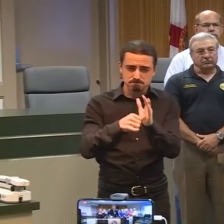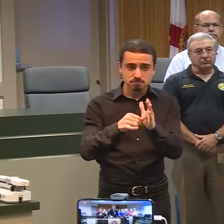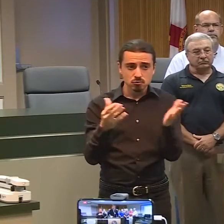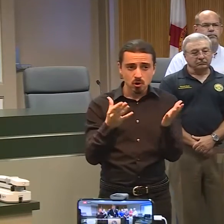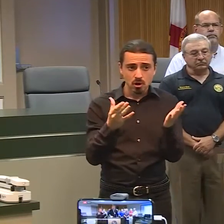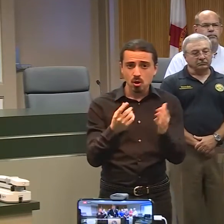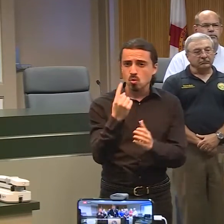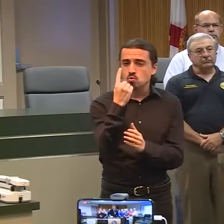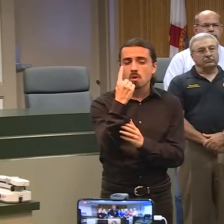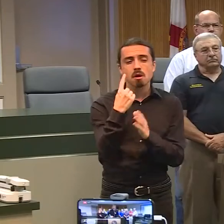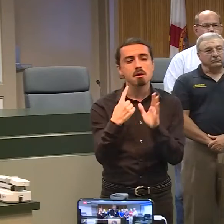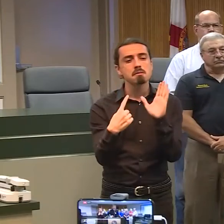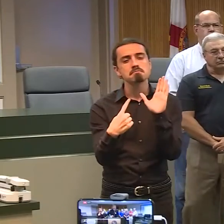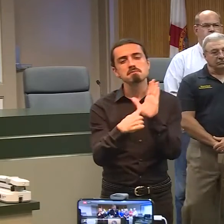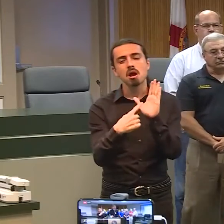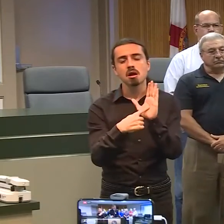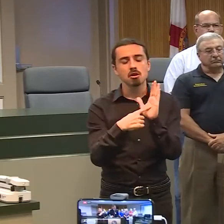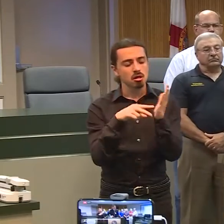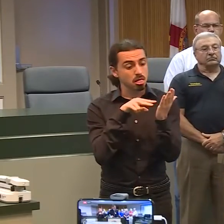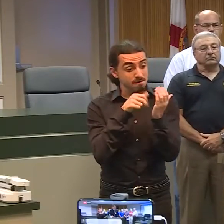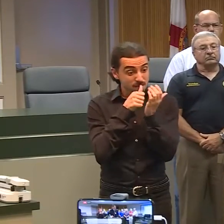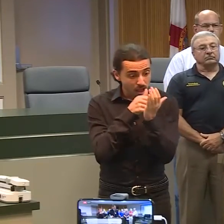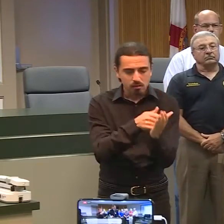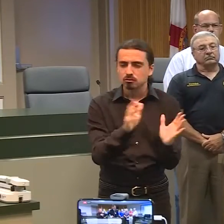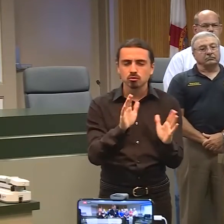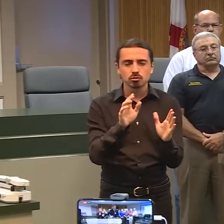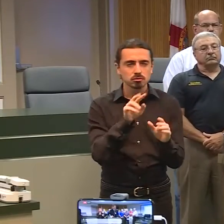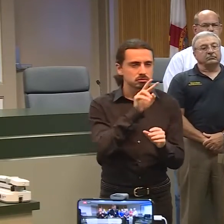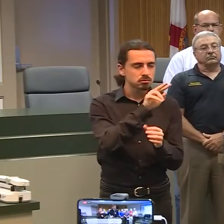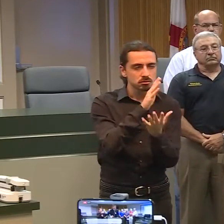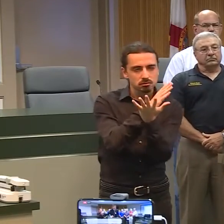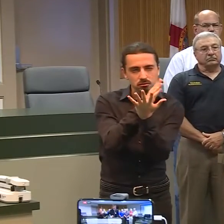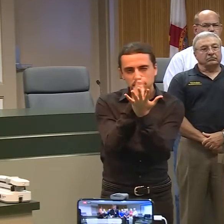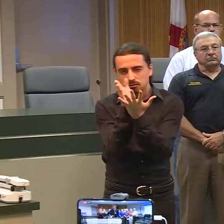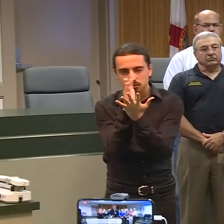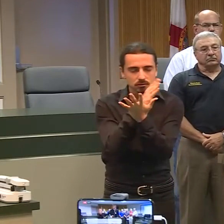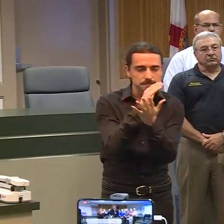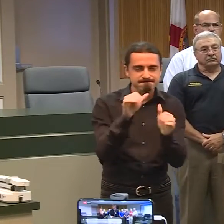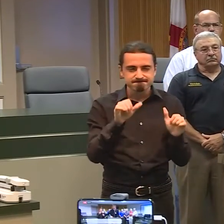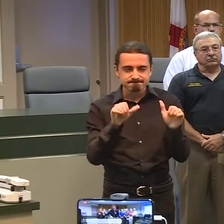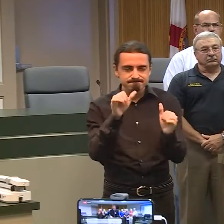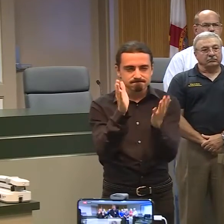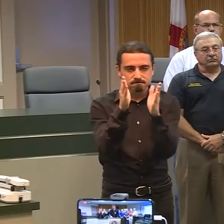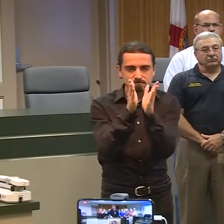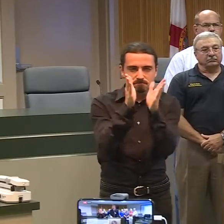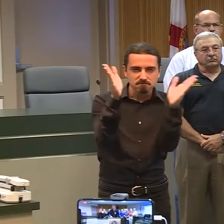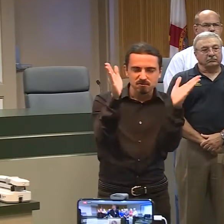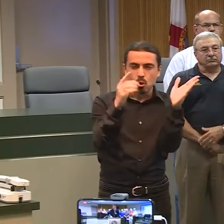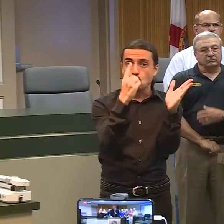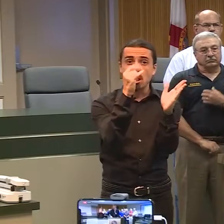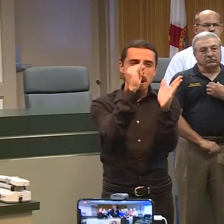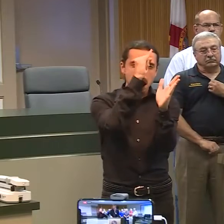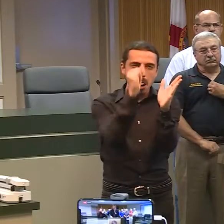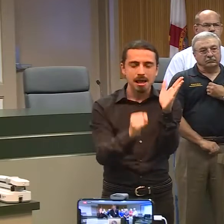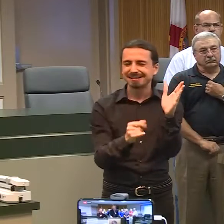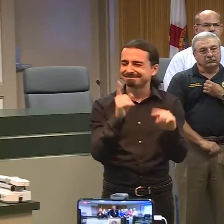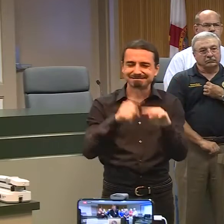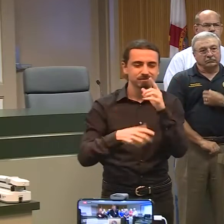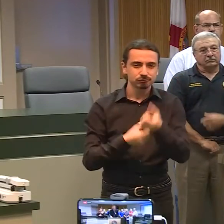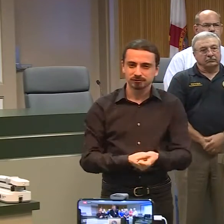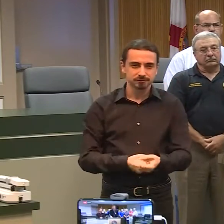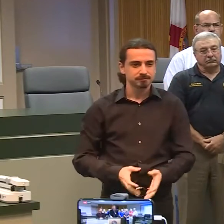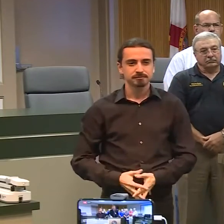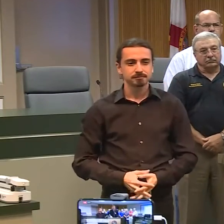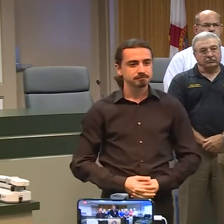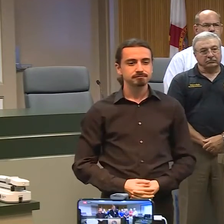size of the storm and the impacts that this is going to cause us. We're starting to narrow down the time frame of when we're going to be